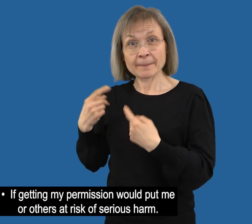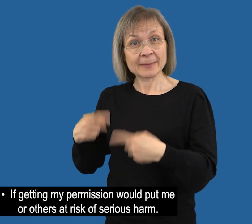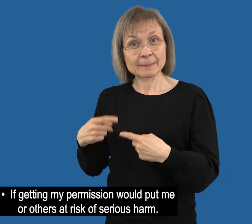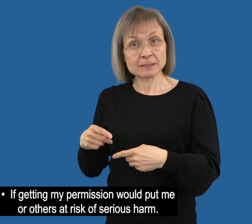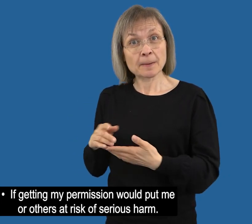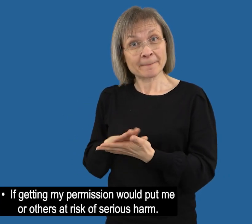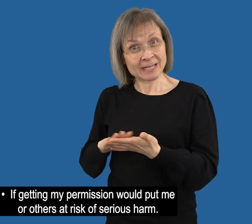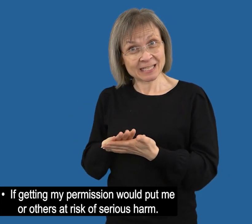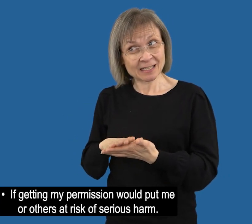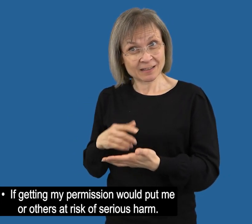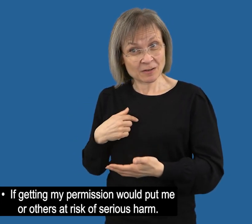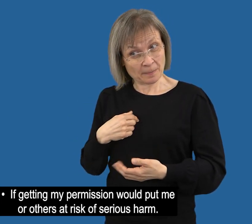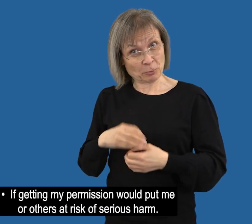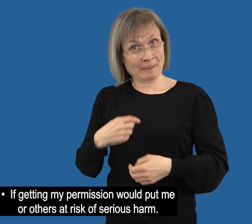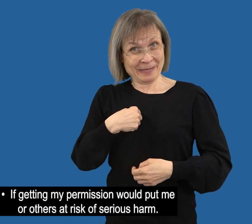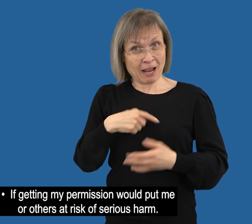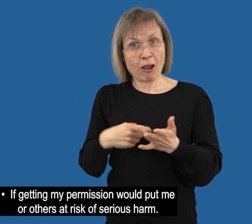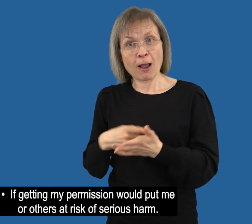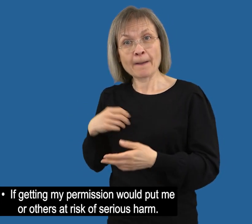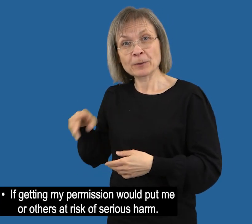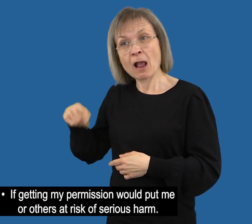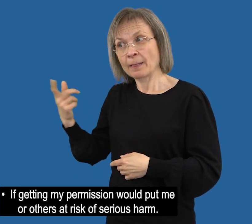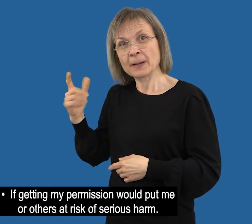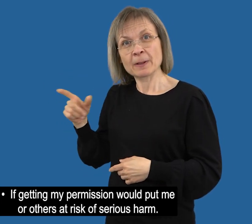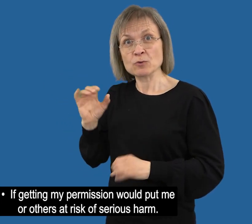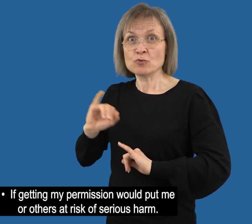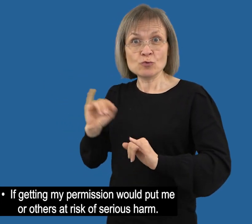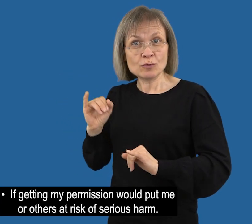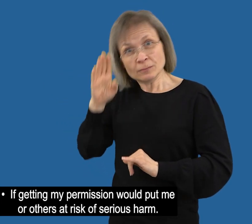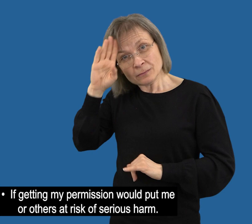If getting my permission would put me or others at risk of serious harm.